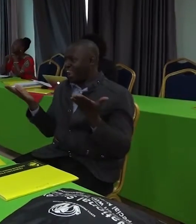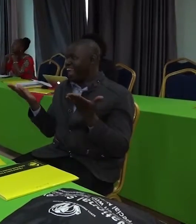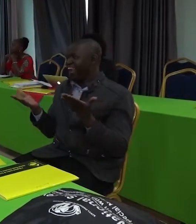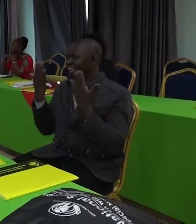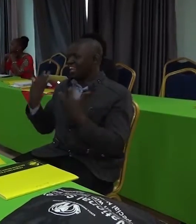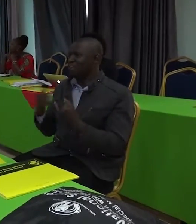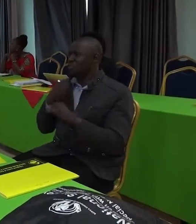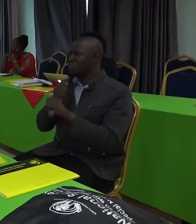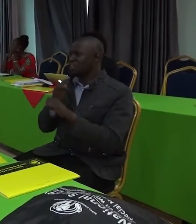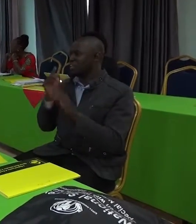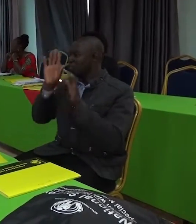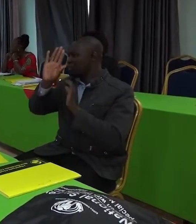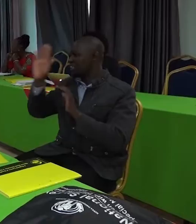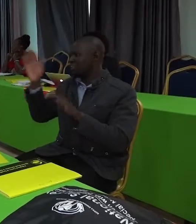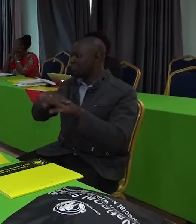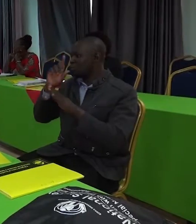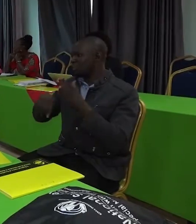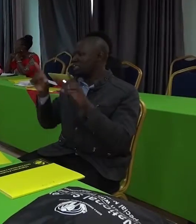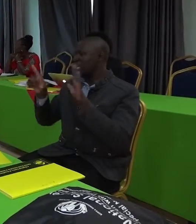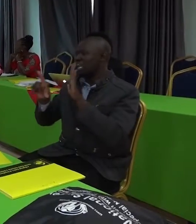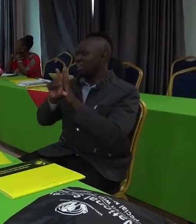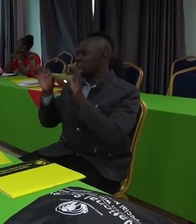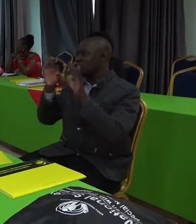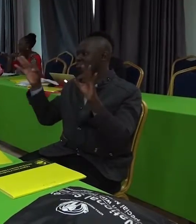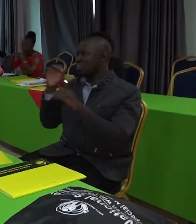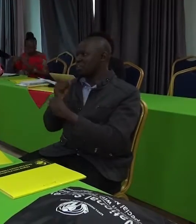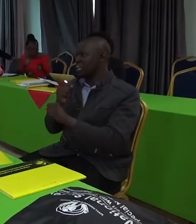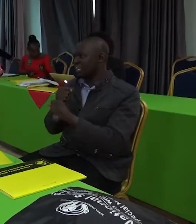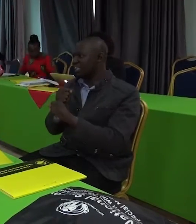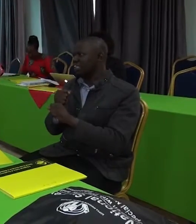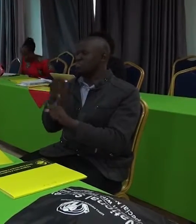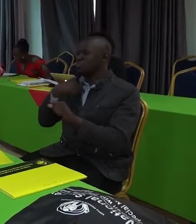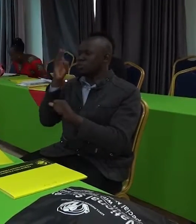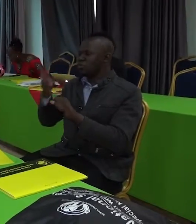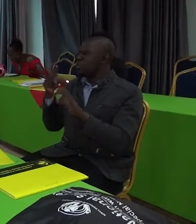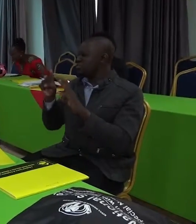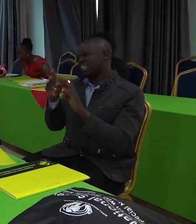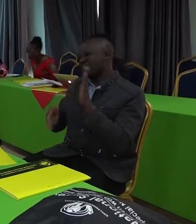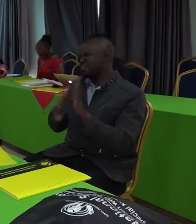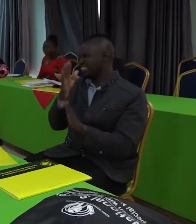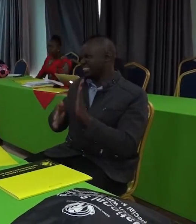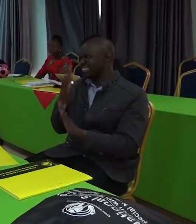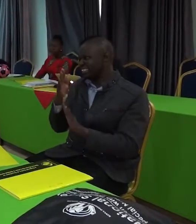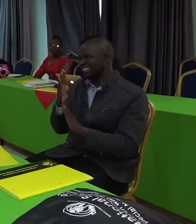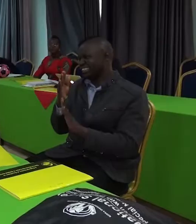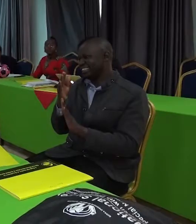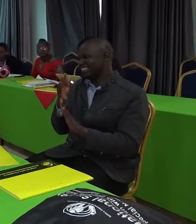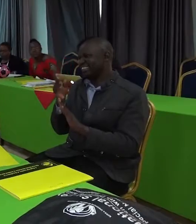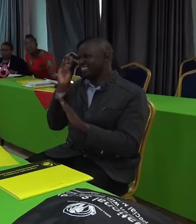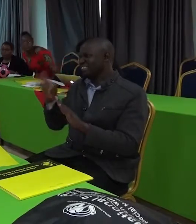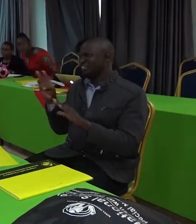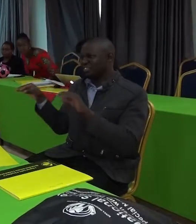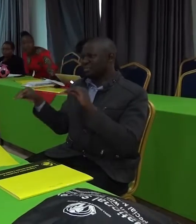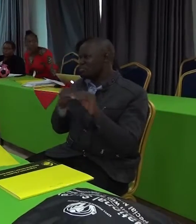I'm doing a presentation on legal frameworks. I'll run a little bit fast. I was supposed